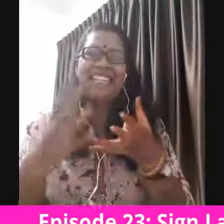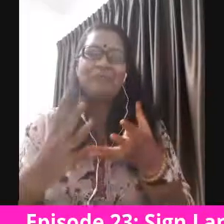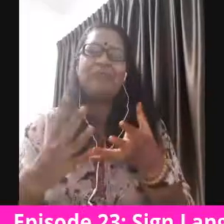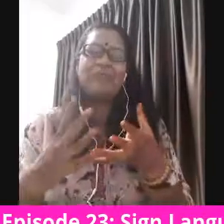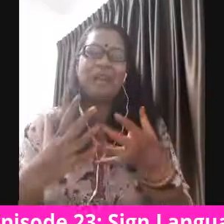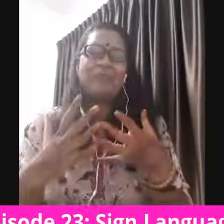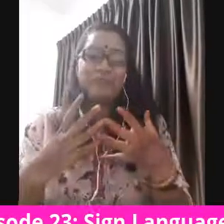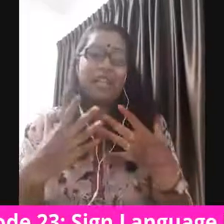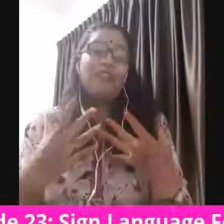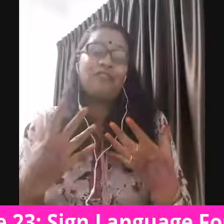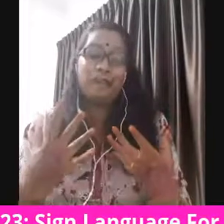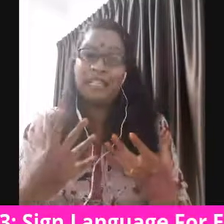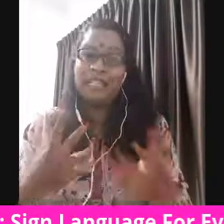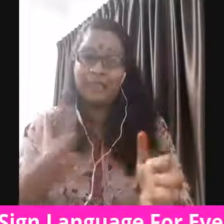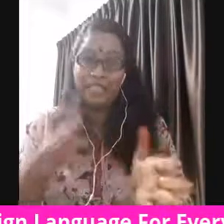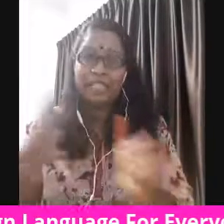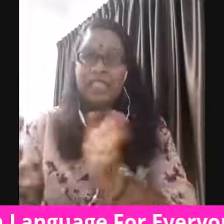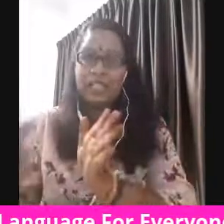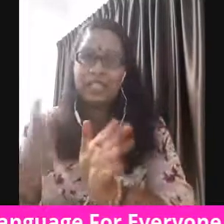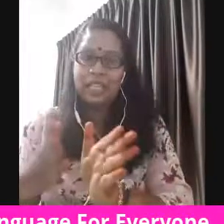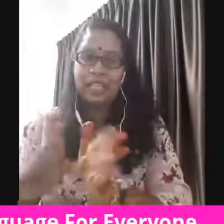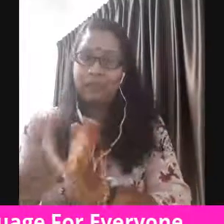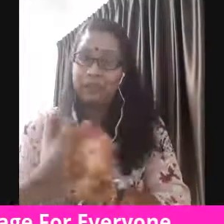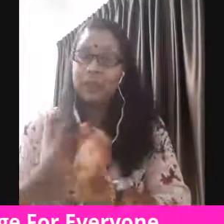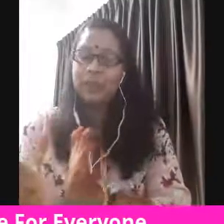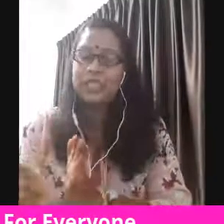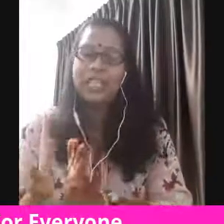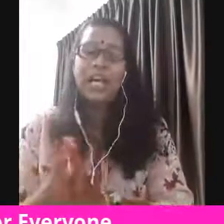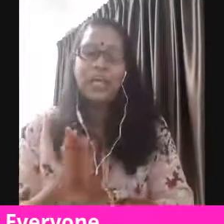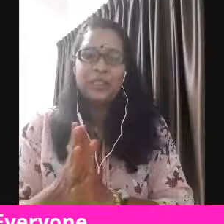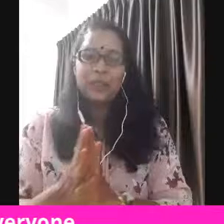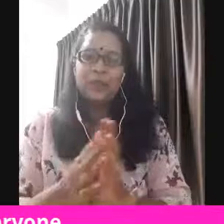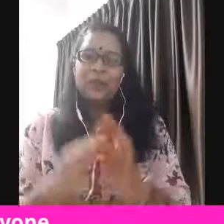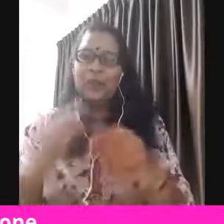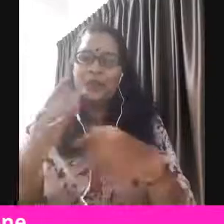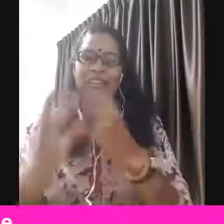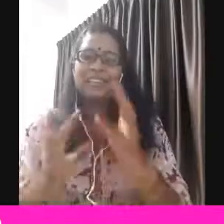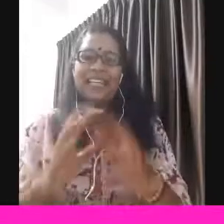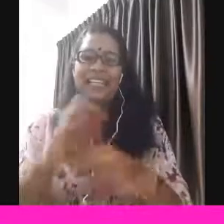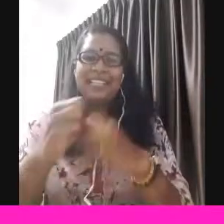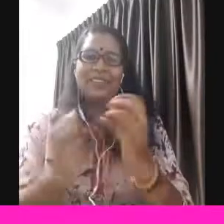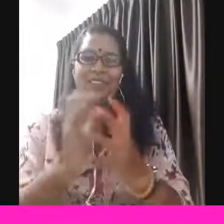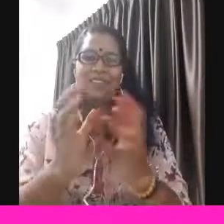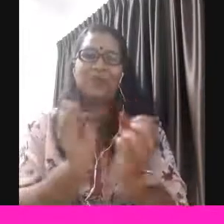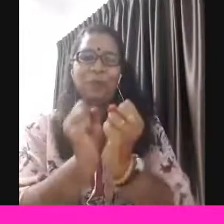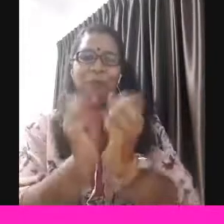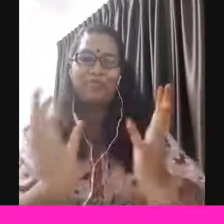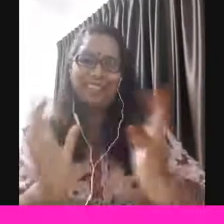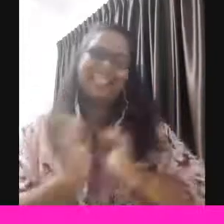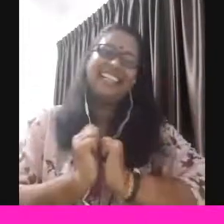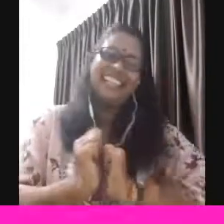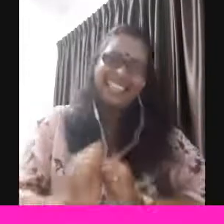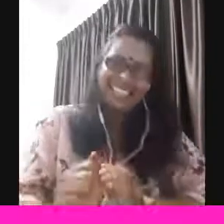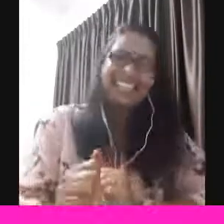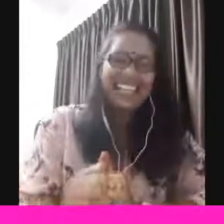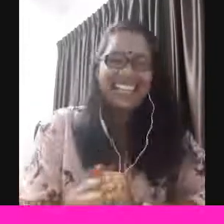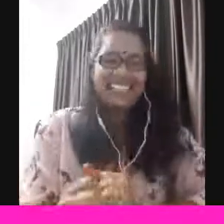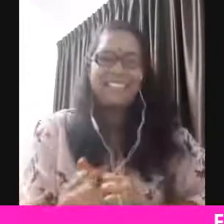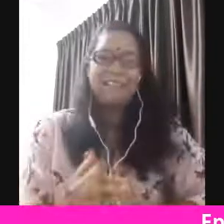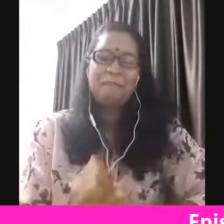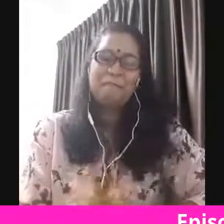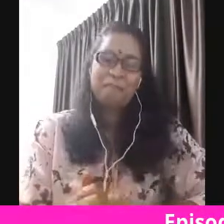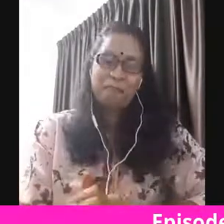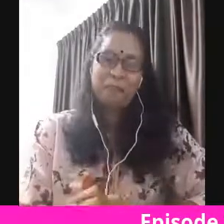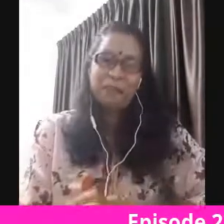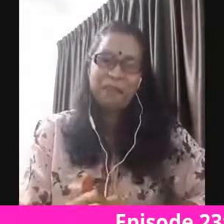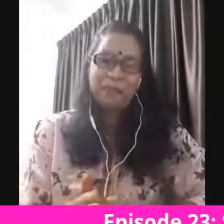talk in English, because we are not familiar with English with students, so sign is not so perfect. All